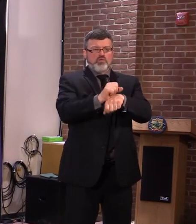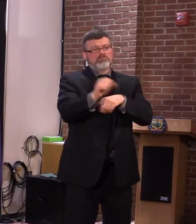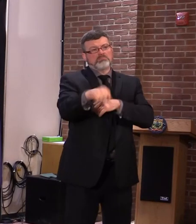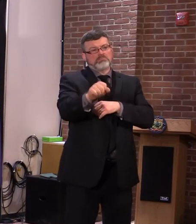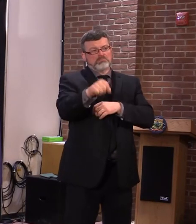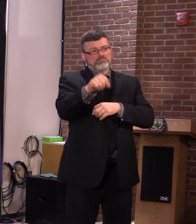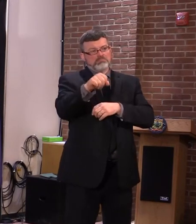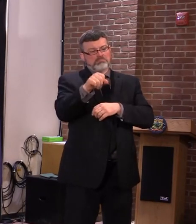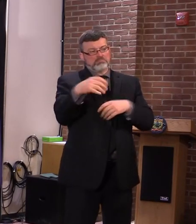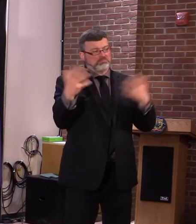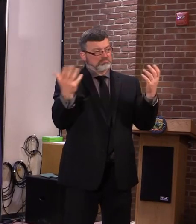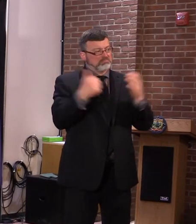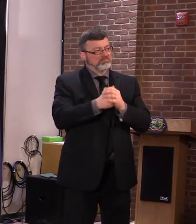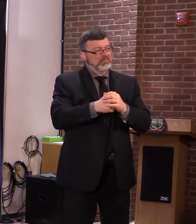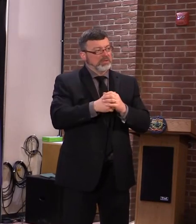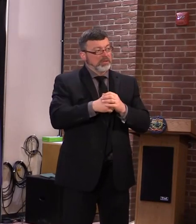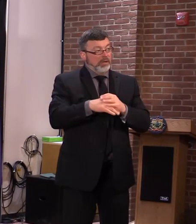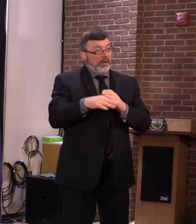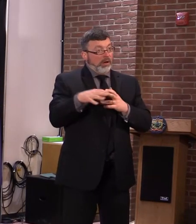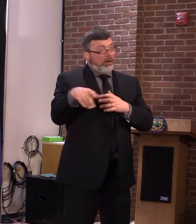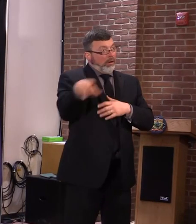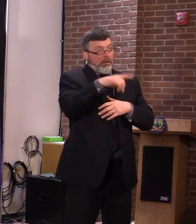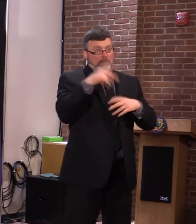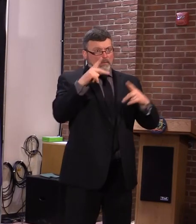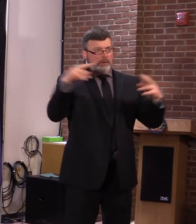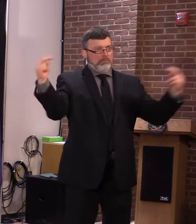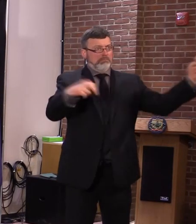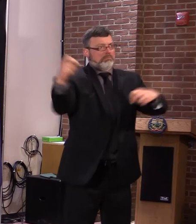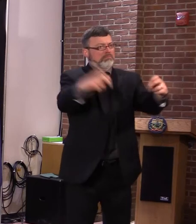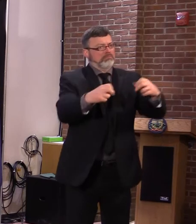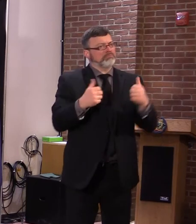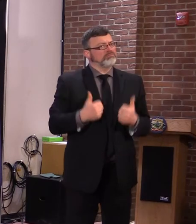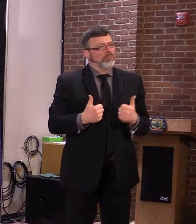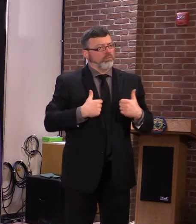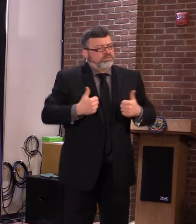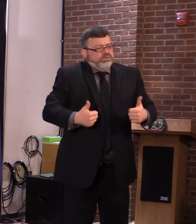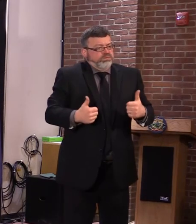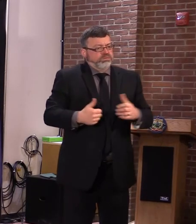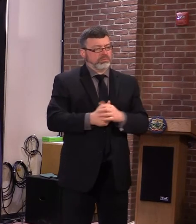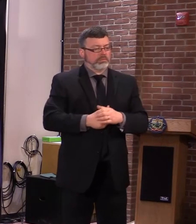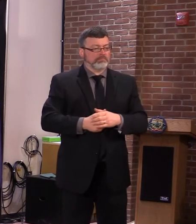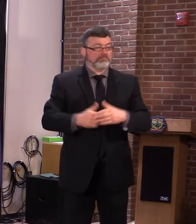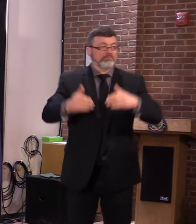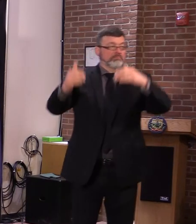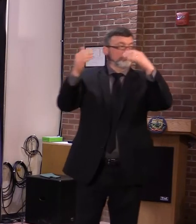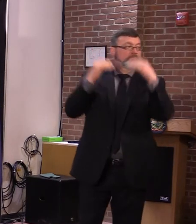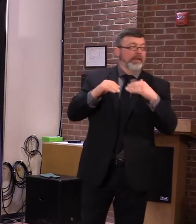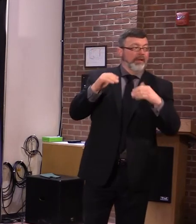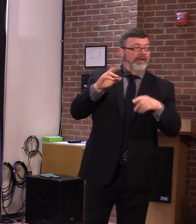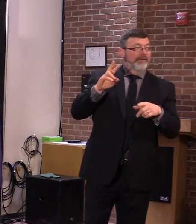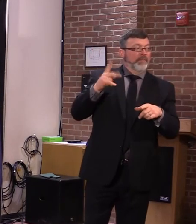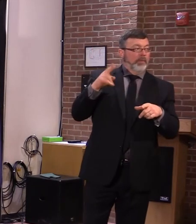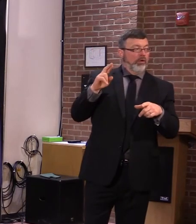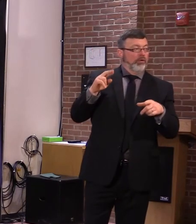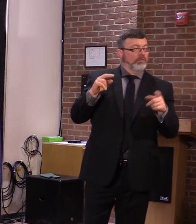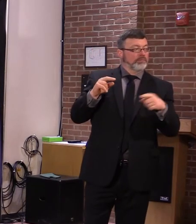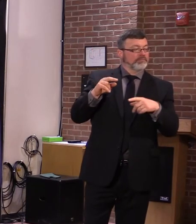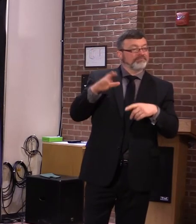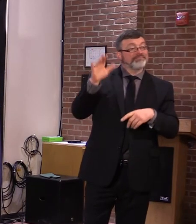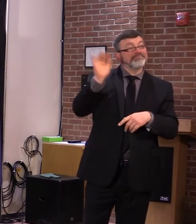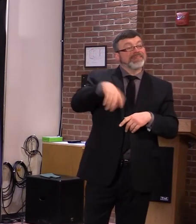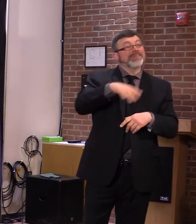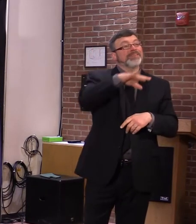Dr. Levine, which is just to clarify, is the state looking to expand wastewater surveillance of